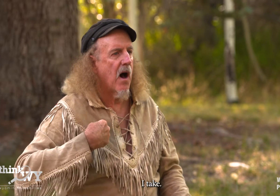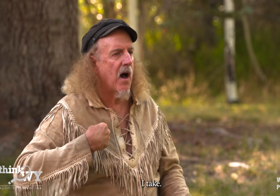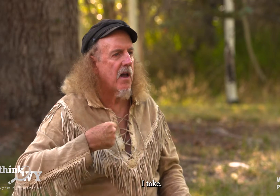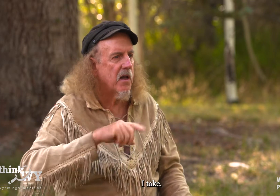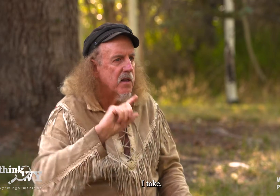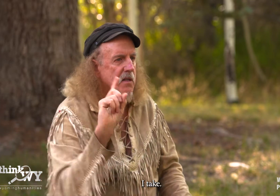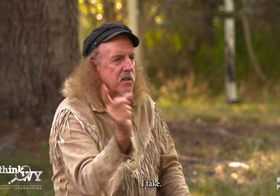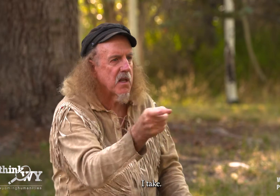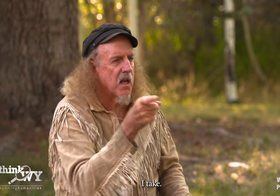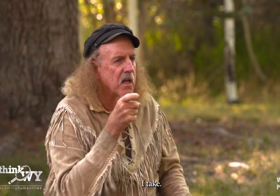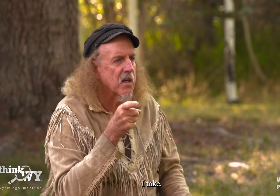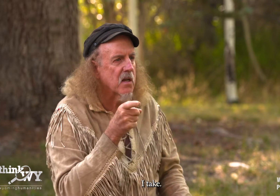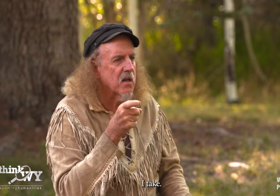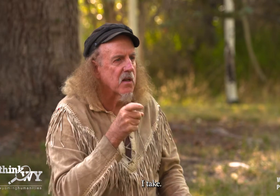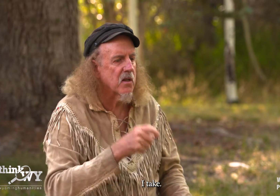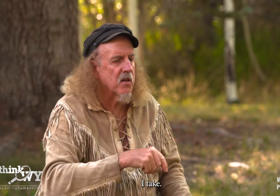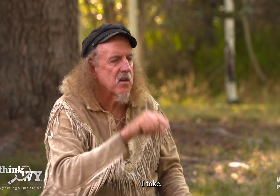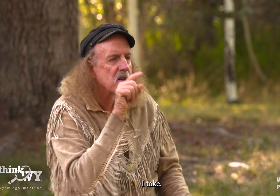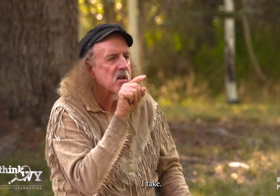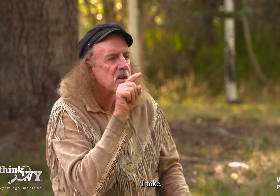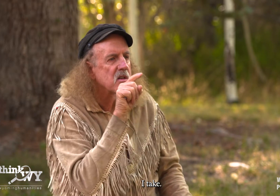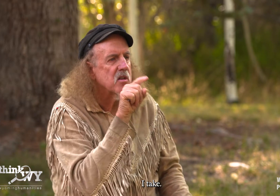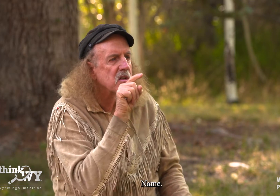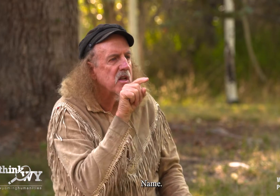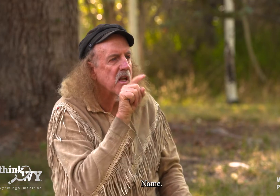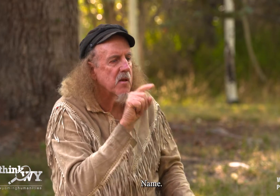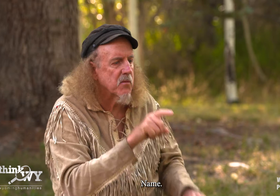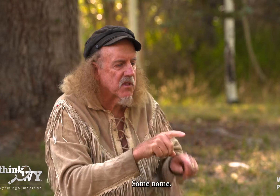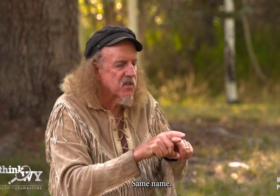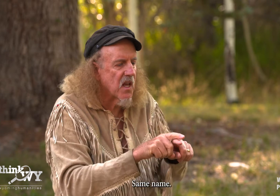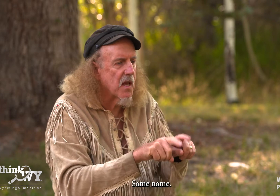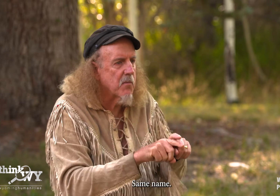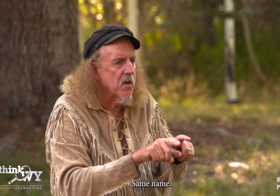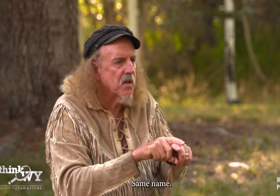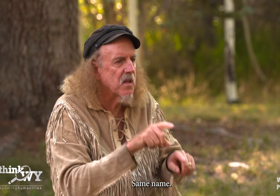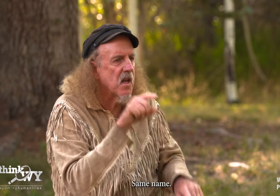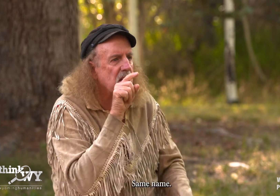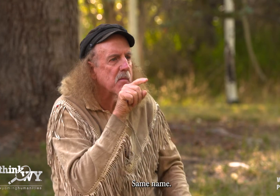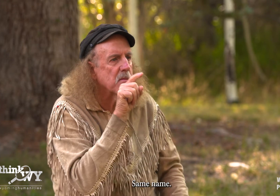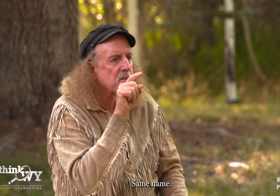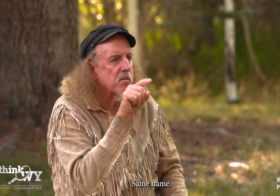I take name, same name,